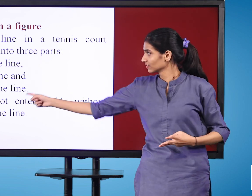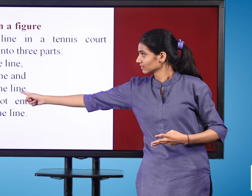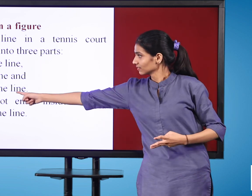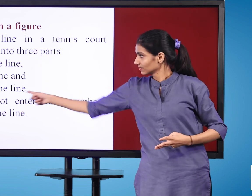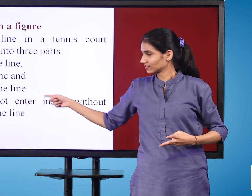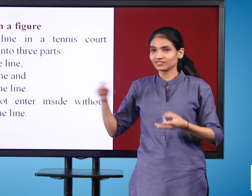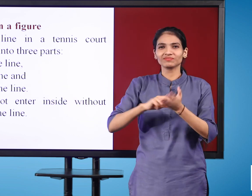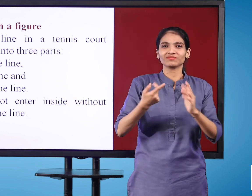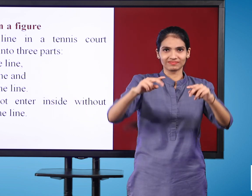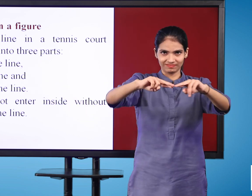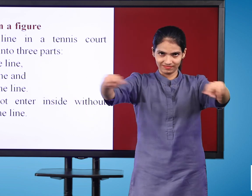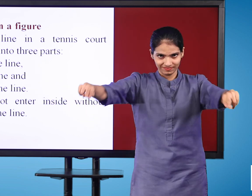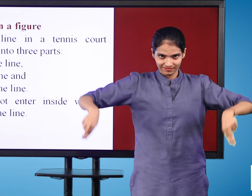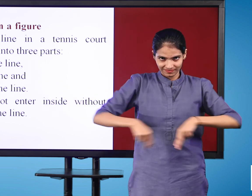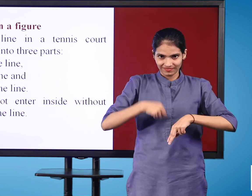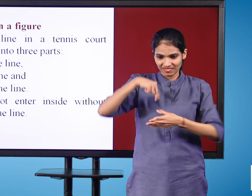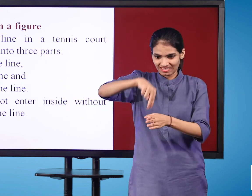and outside the line.